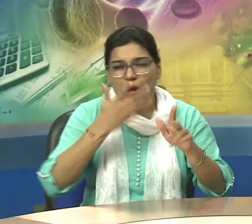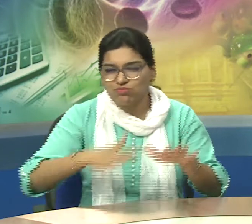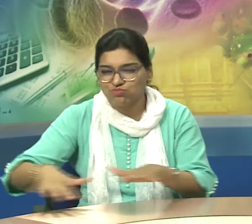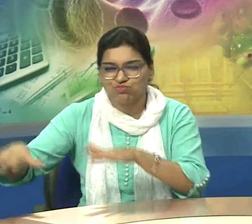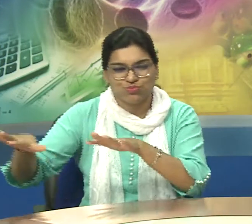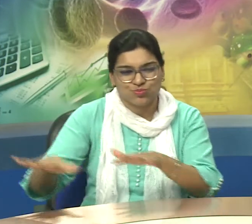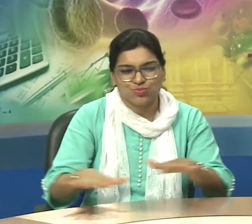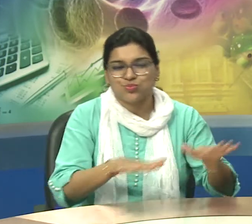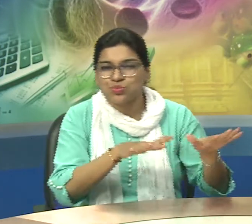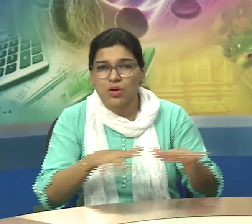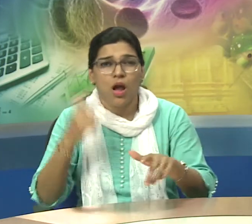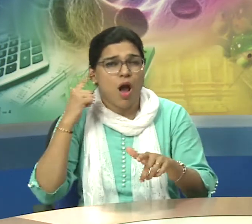the Shehnai